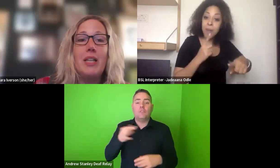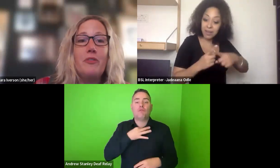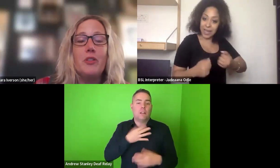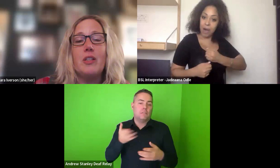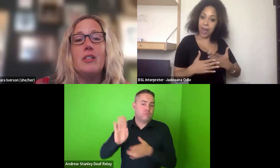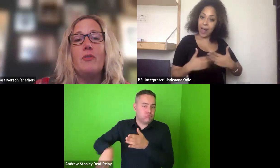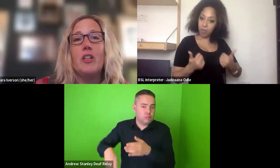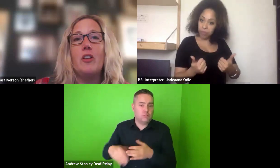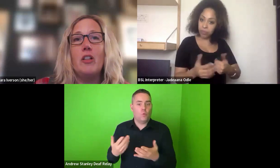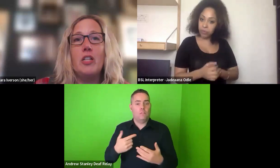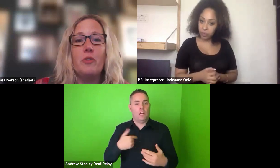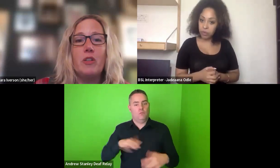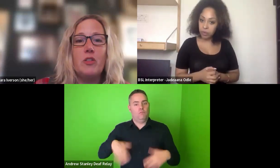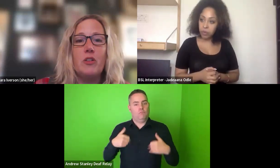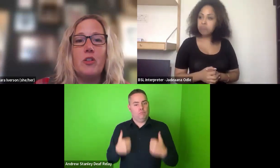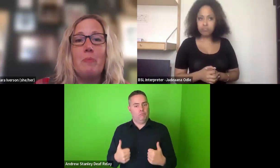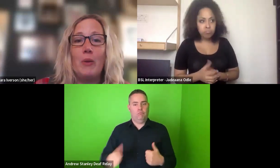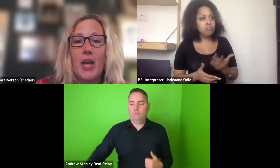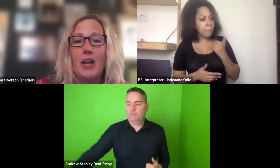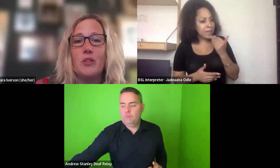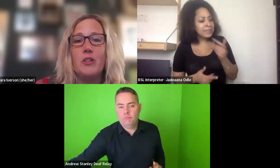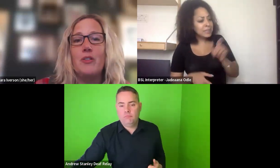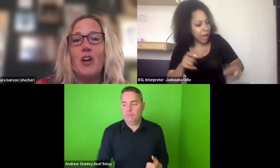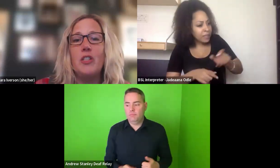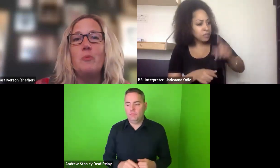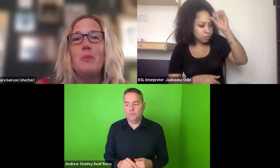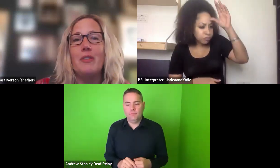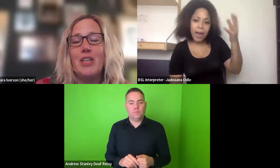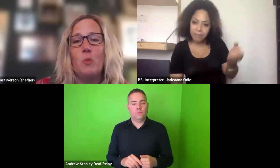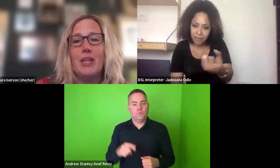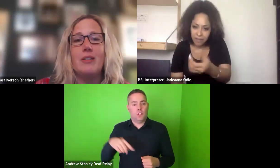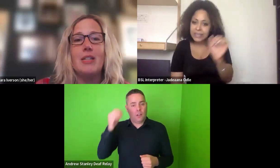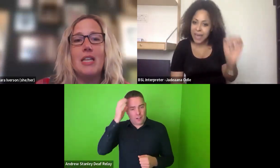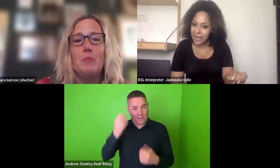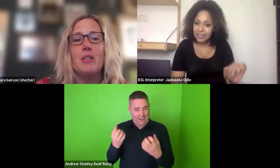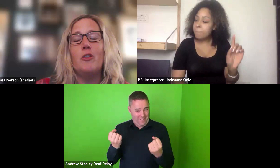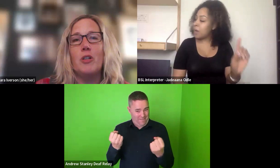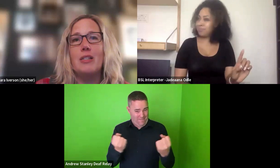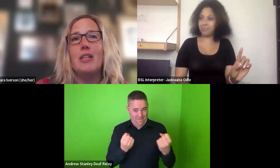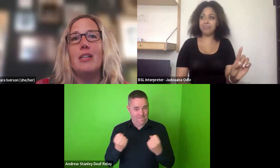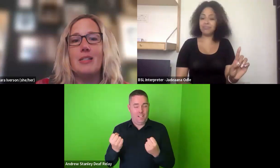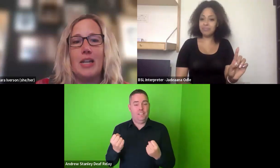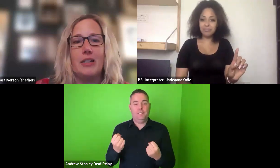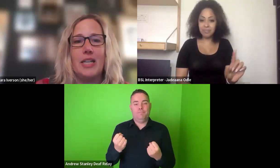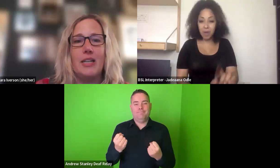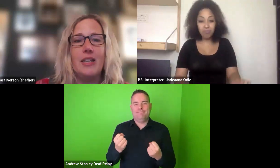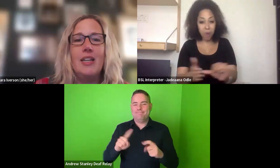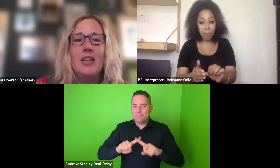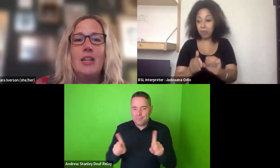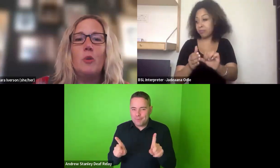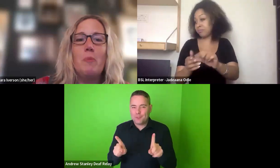there's plentiful scientific knowledge from research about the hazard, the volume of e-waste keeps increasing